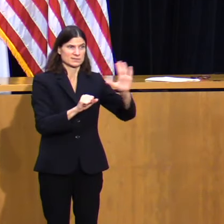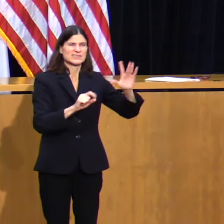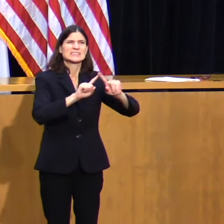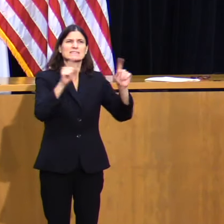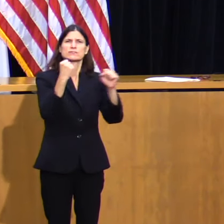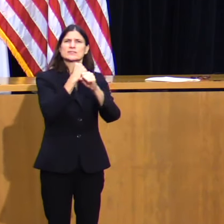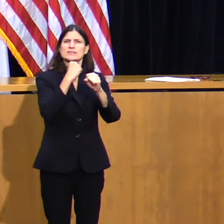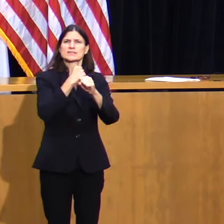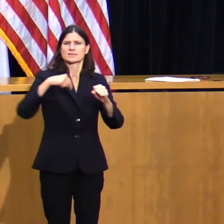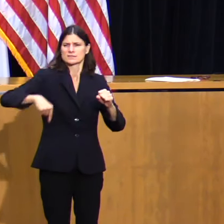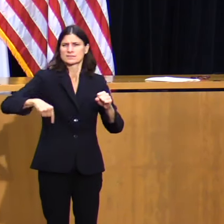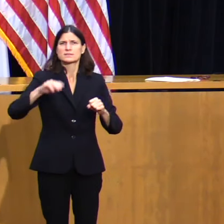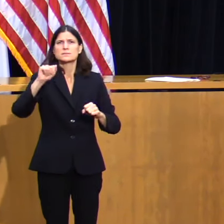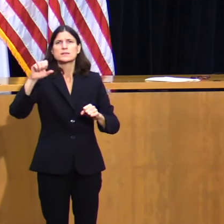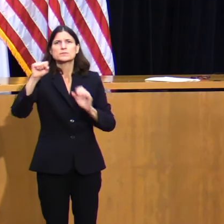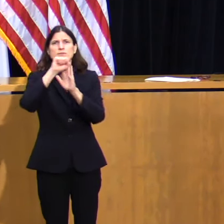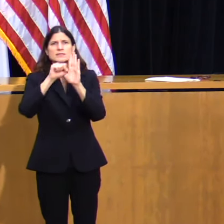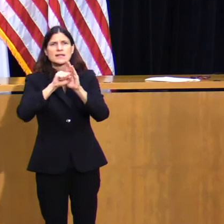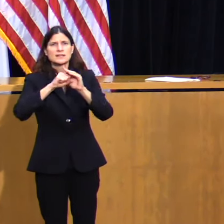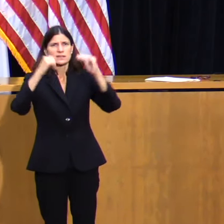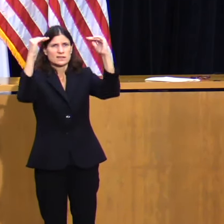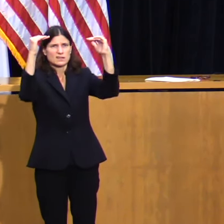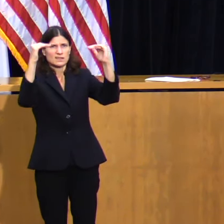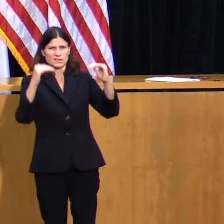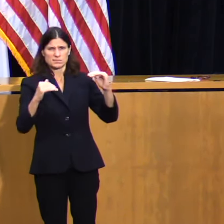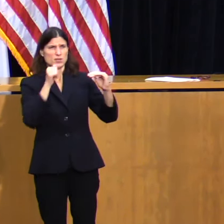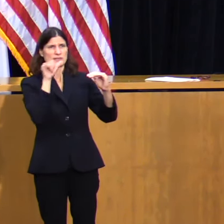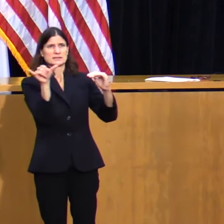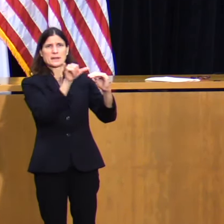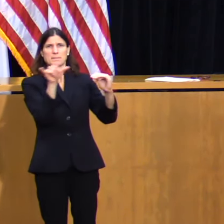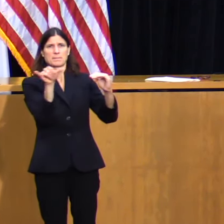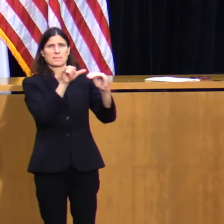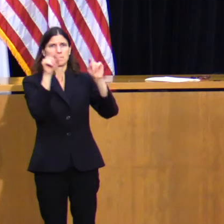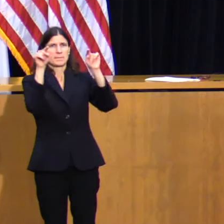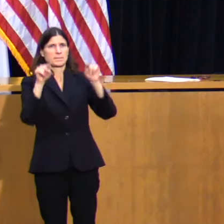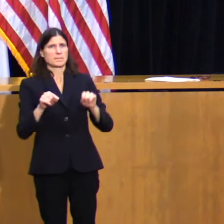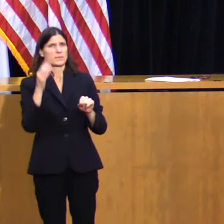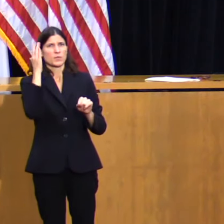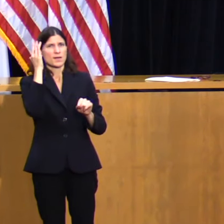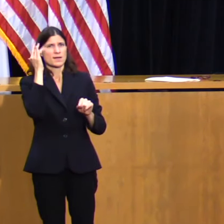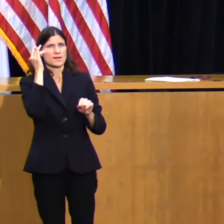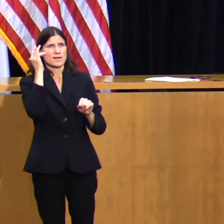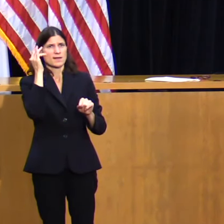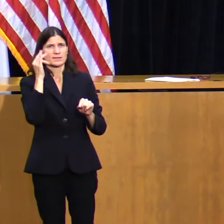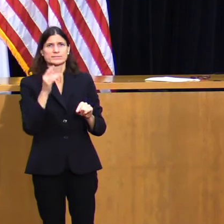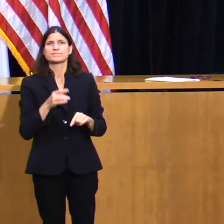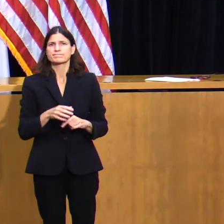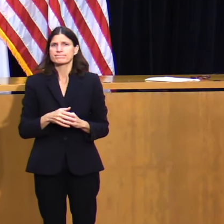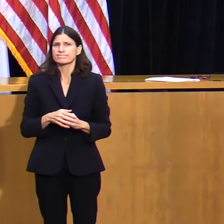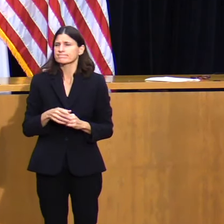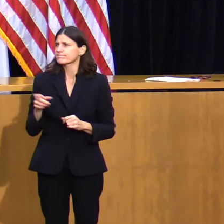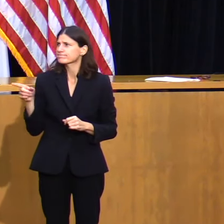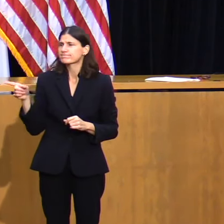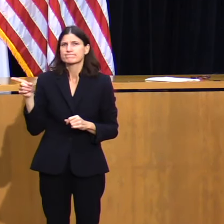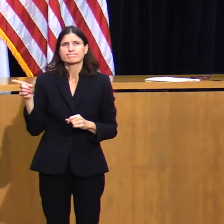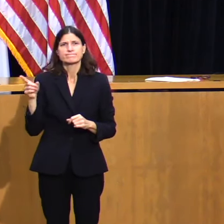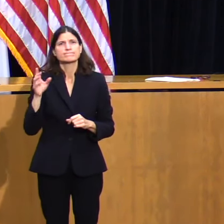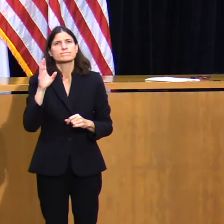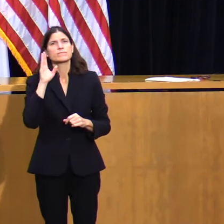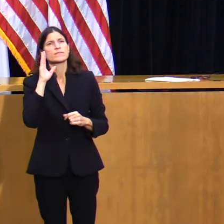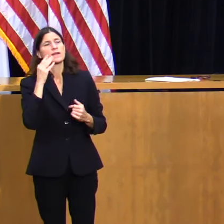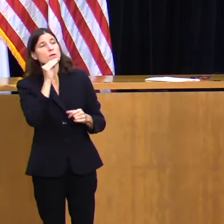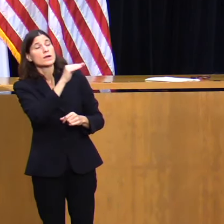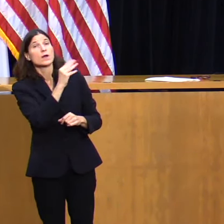two proposals. We put out an RFR to increase in-state lab capacity, and the requirement is you have to